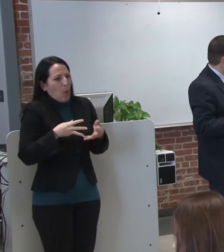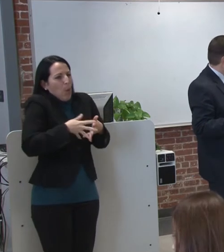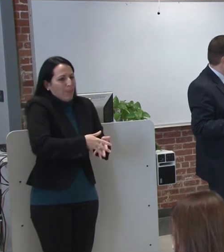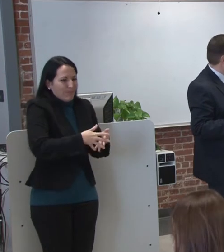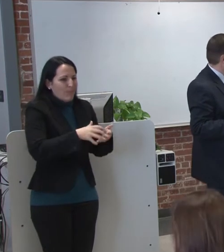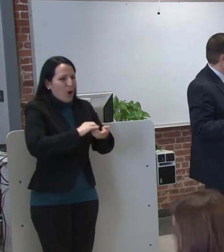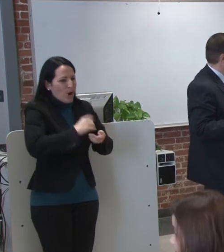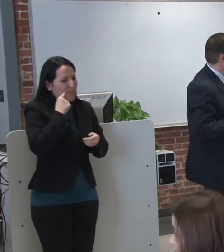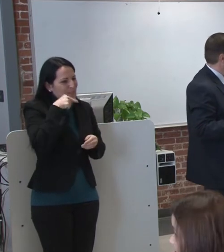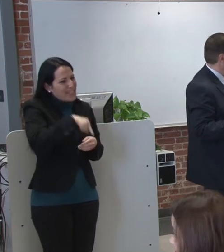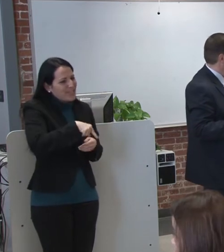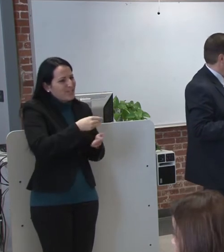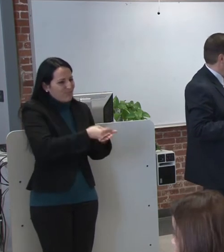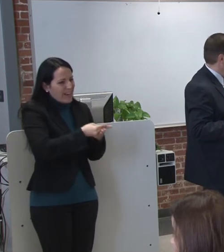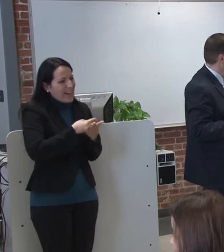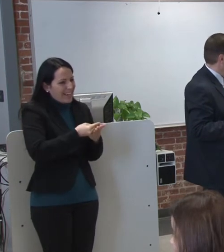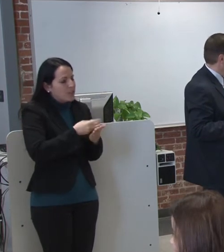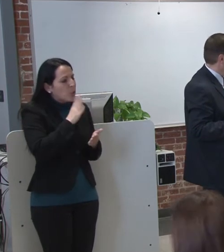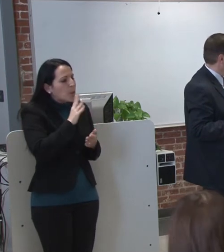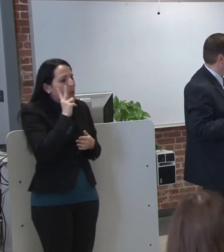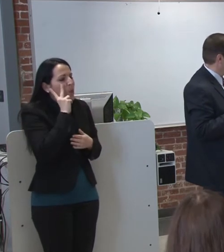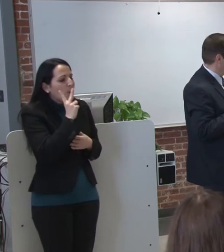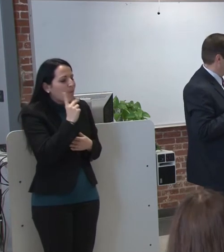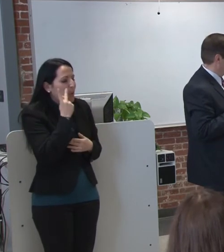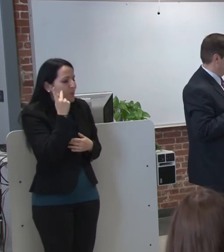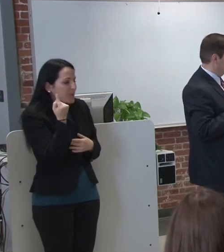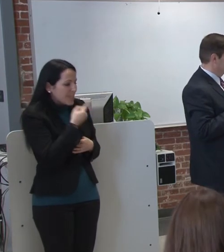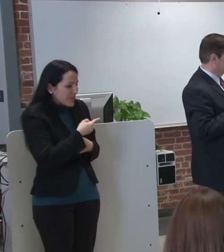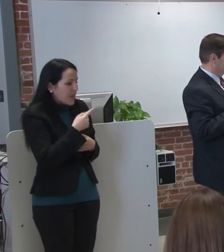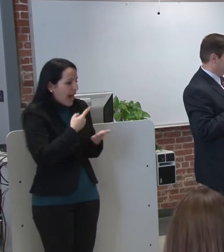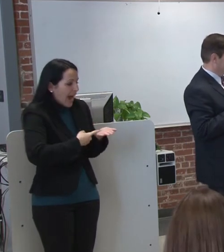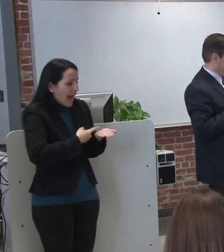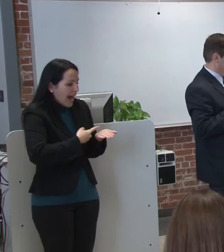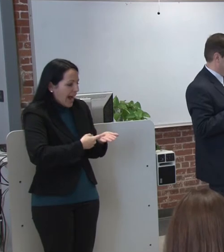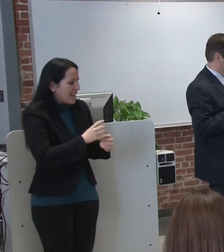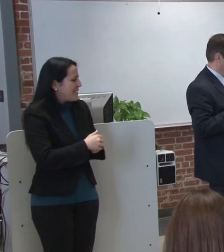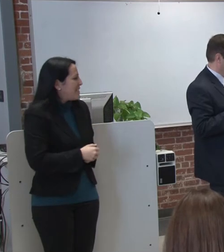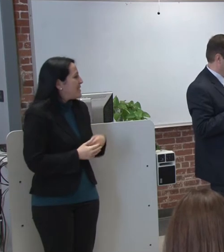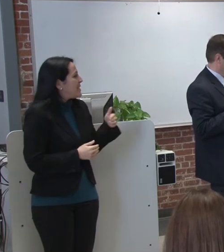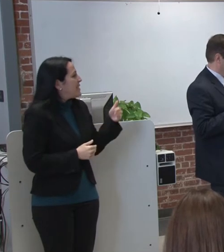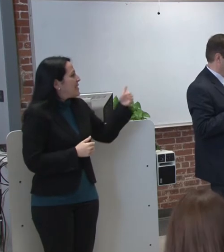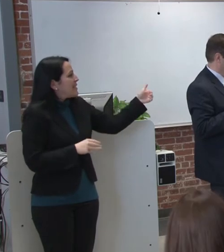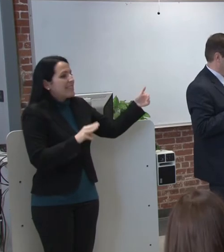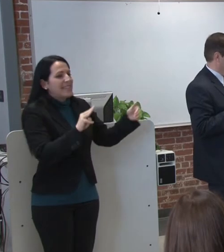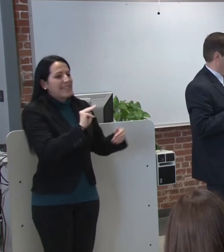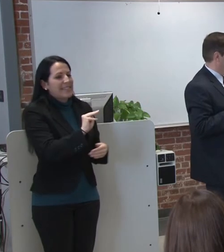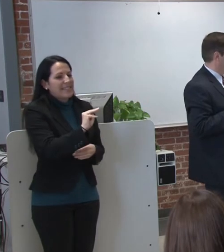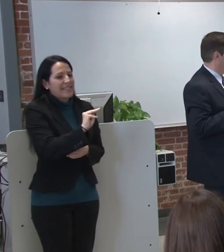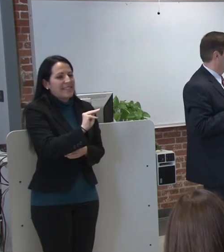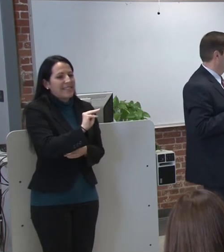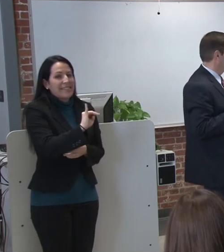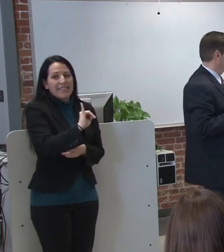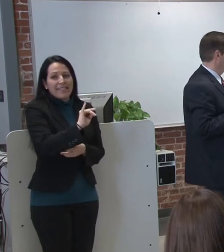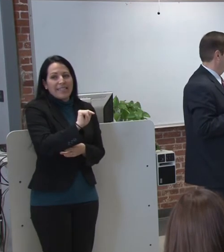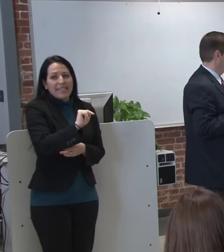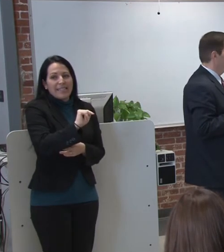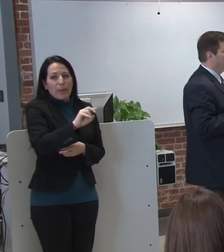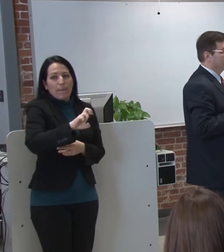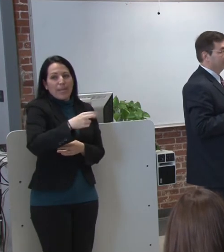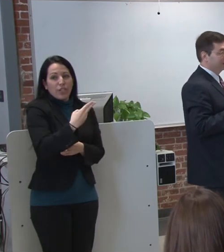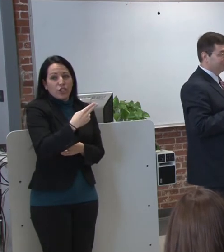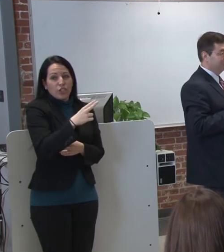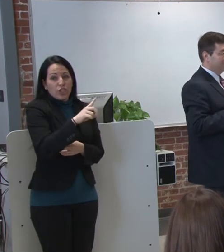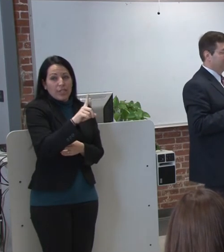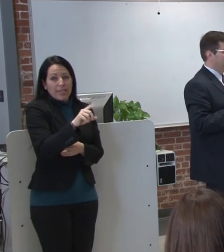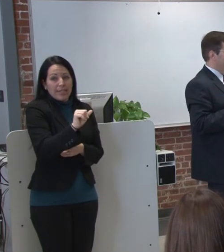And then toward the end there is Mitchell Zahn, who is the Area Director for Fall River for the Massachusetts Rehabilitation Commission,